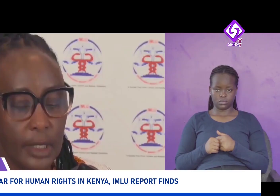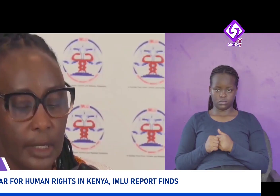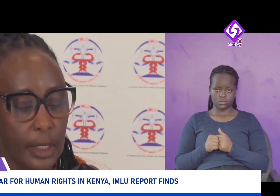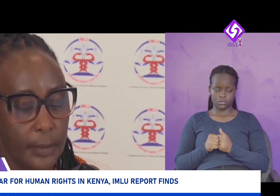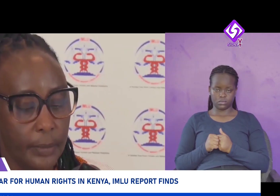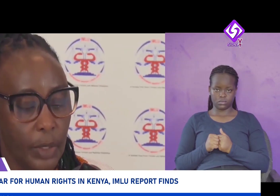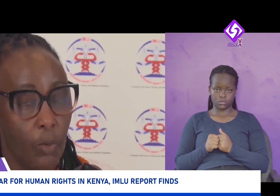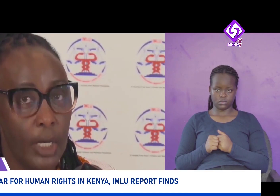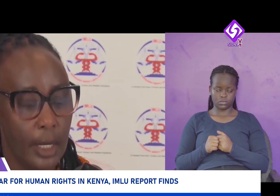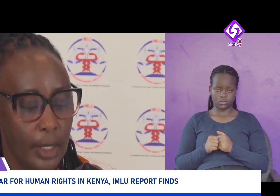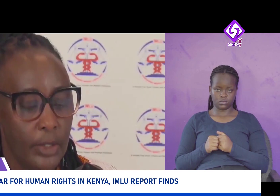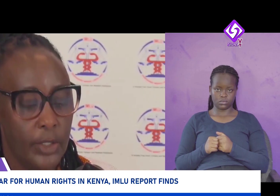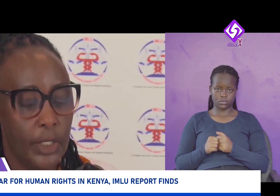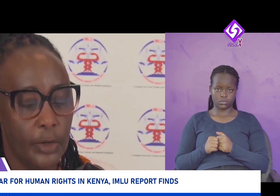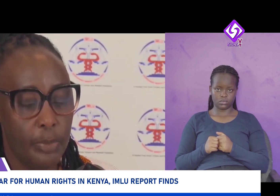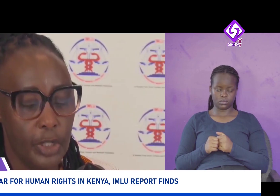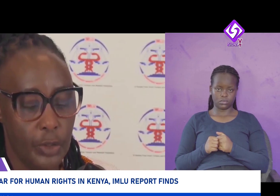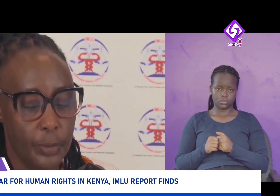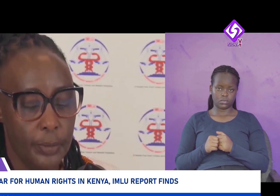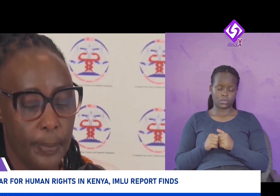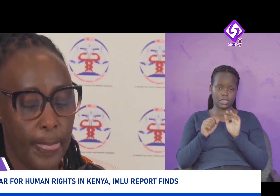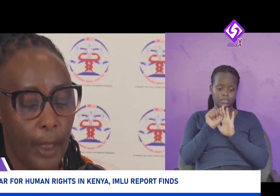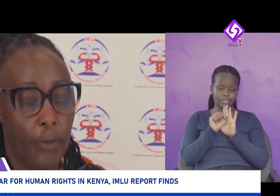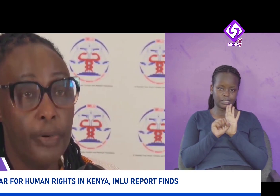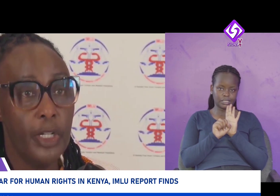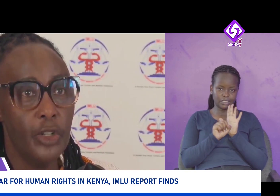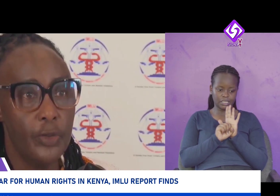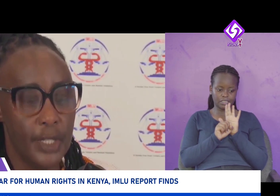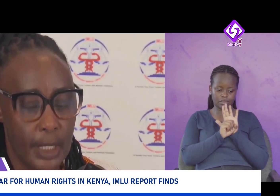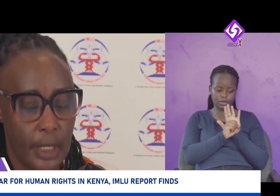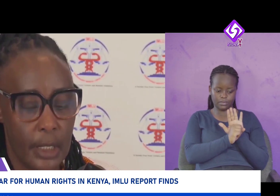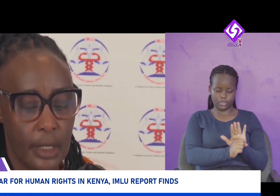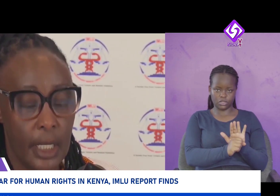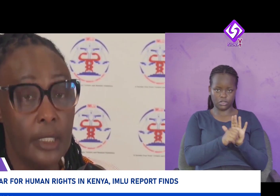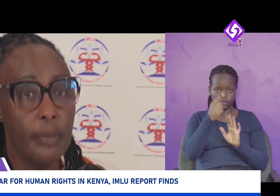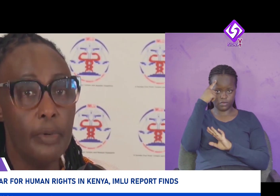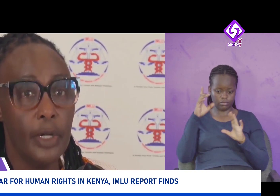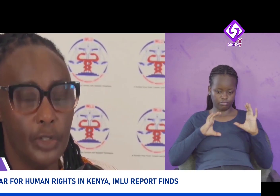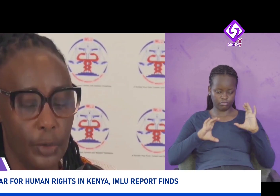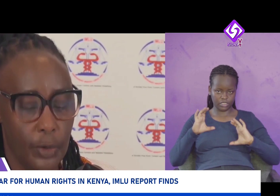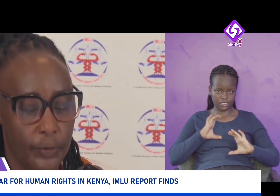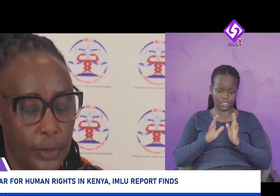Is in 1. State repression, oppression of citizens, and suppression of